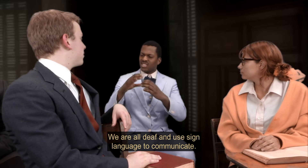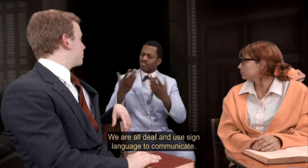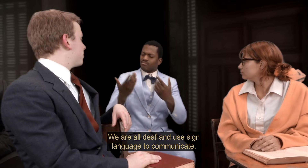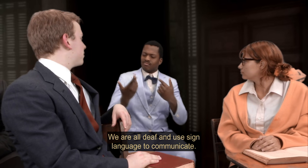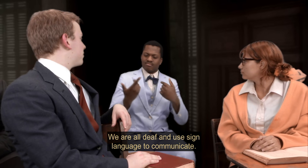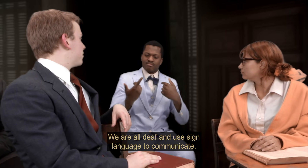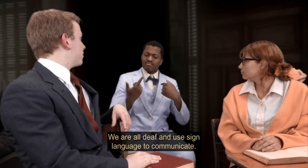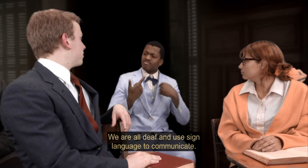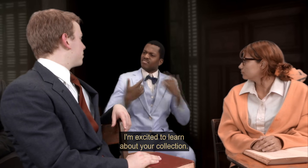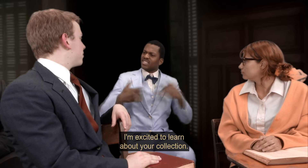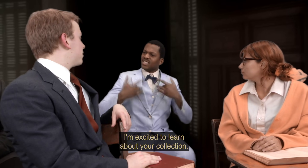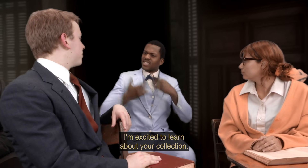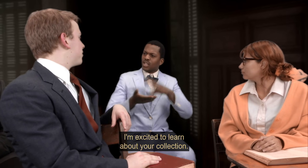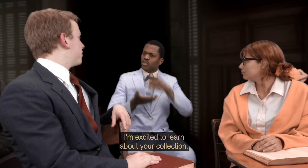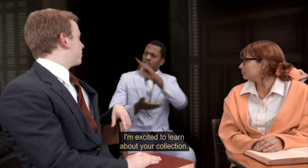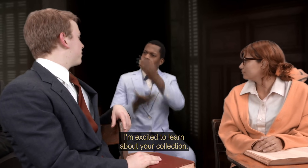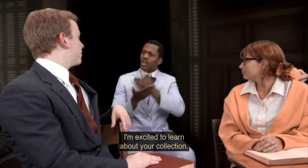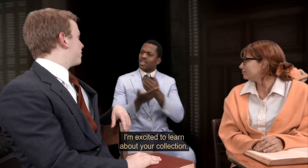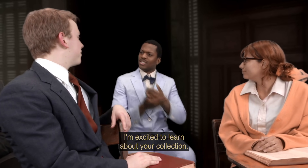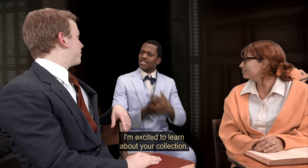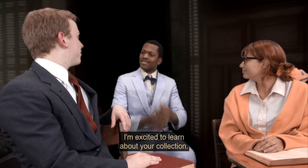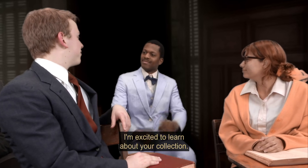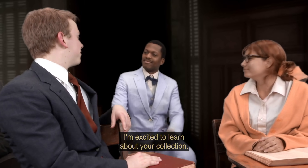communicate. I'm excited to learn about your collection.